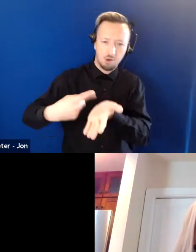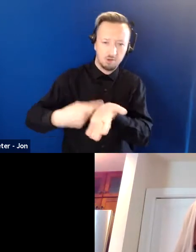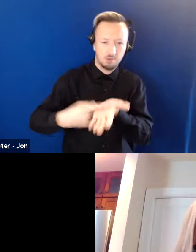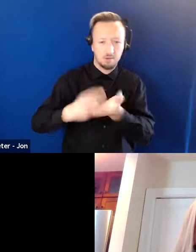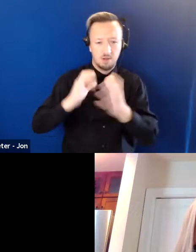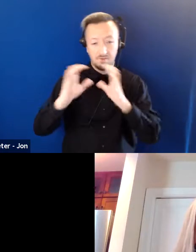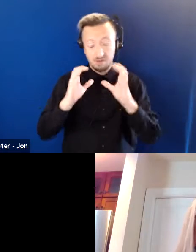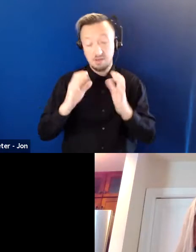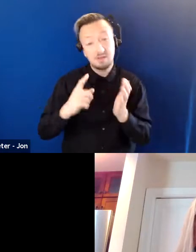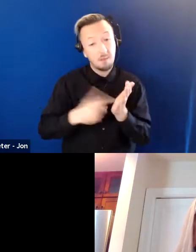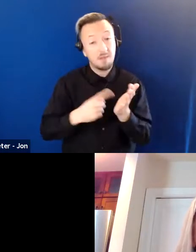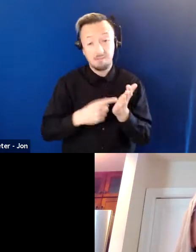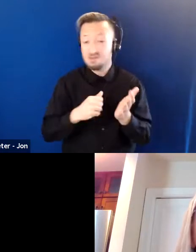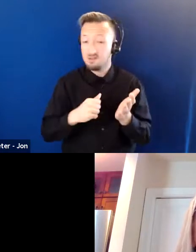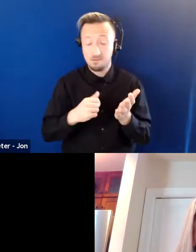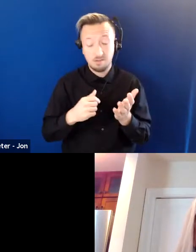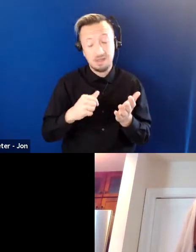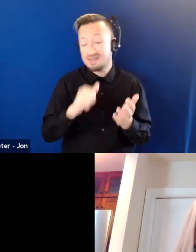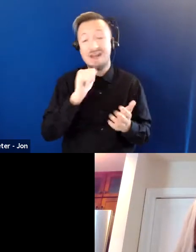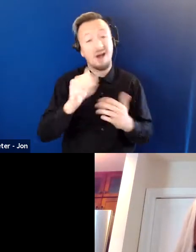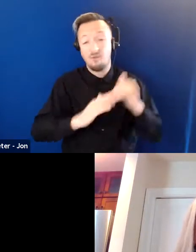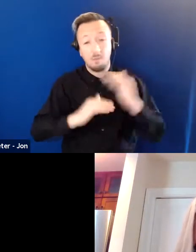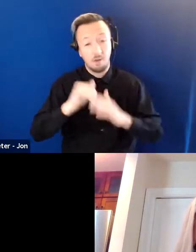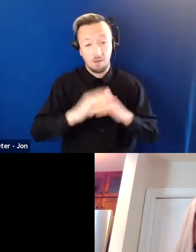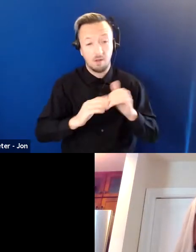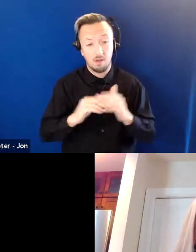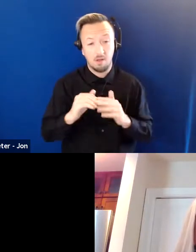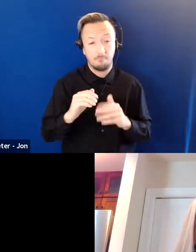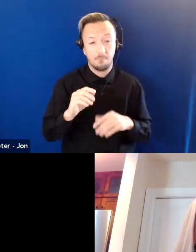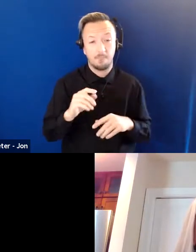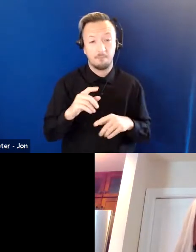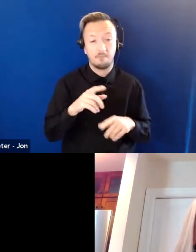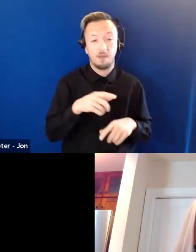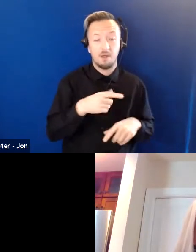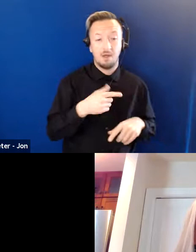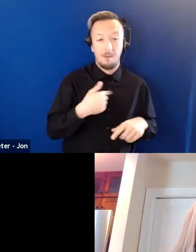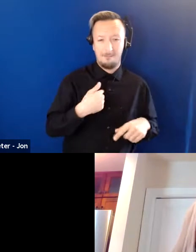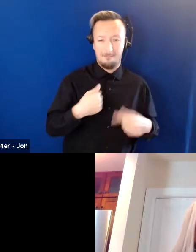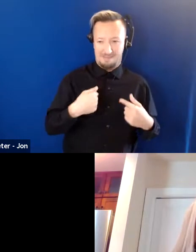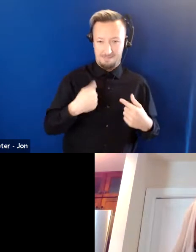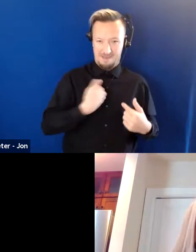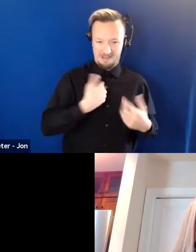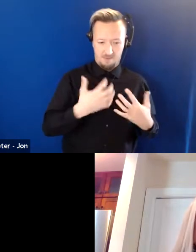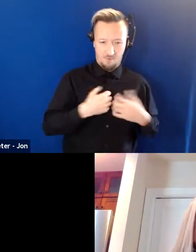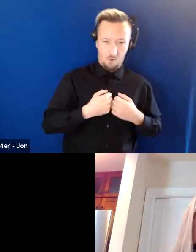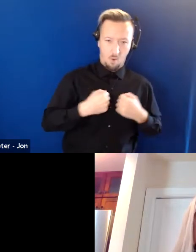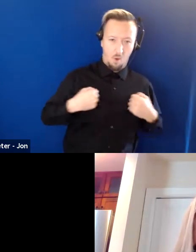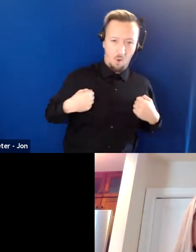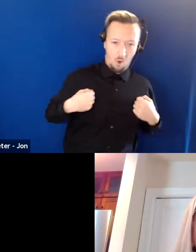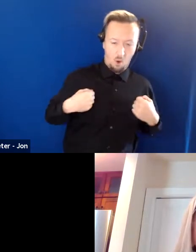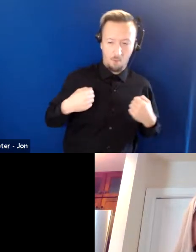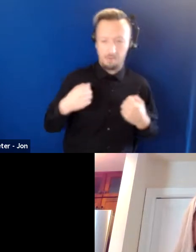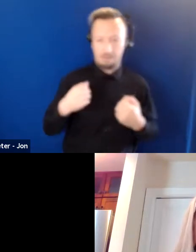been uncomfortable. And I'll tell you, the vulnerability and the uncomfortableness for me is I am scared of saying the